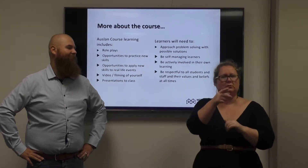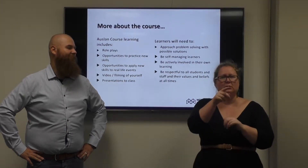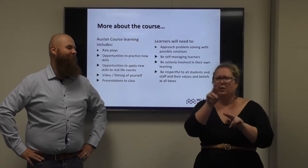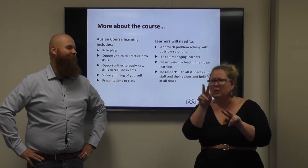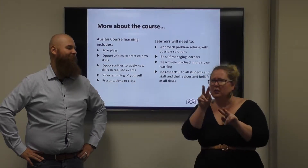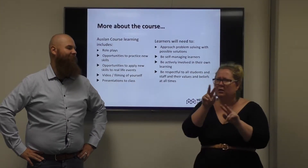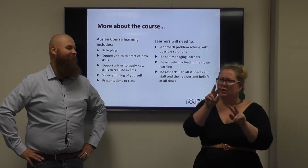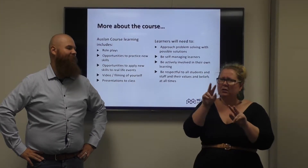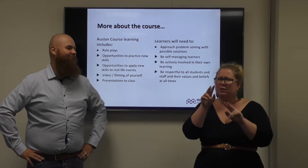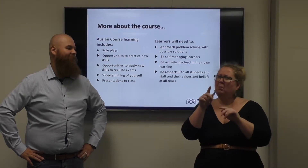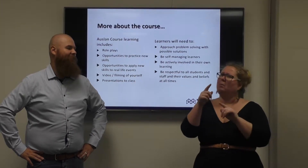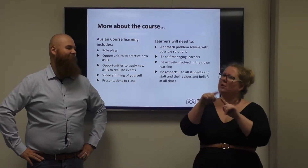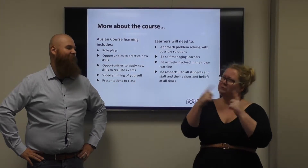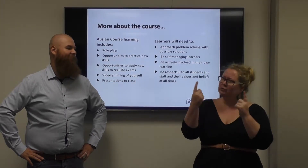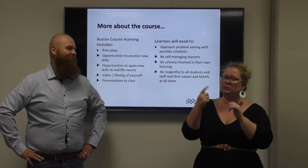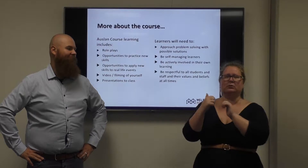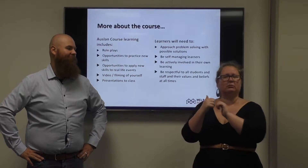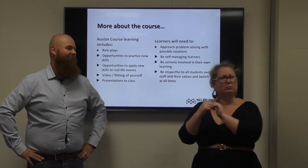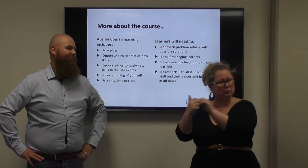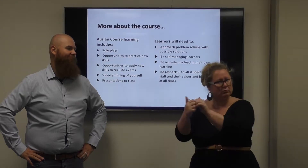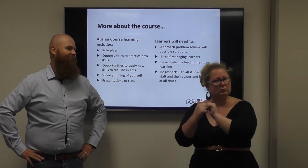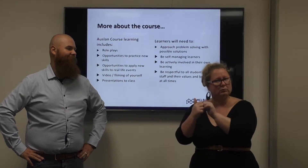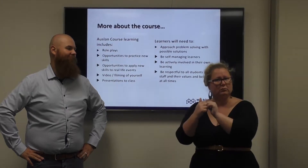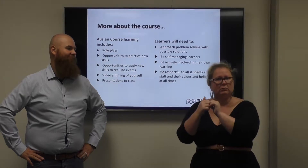involved in their self-identity.